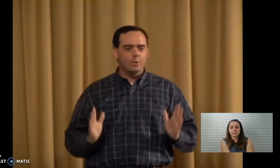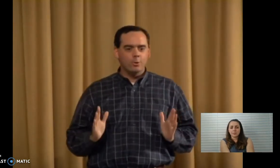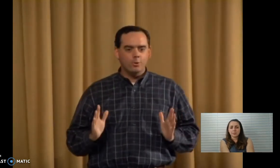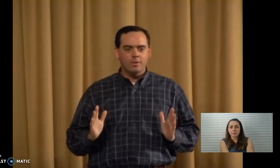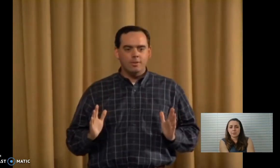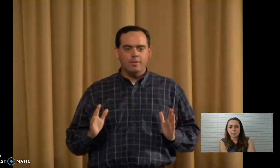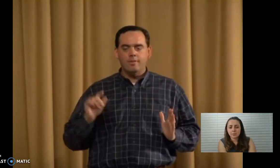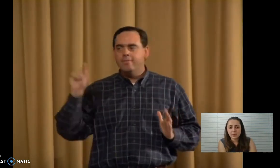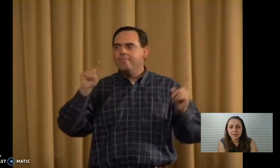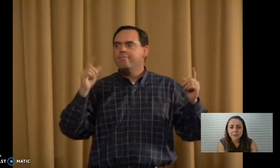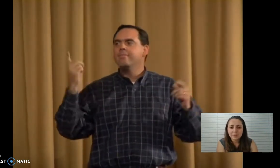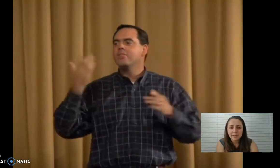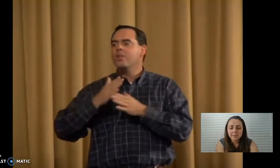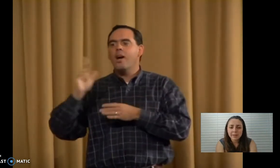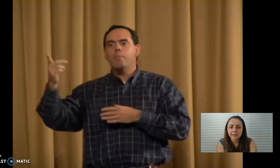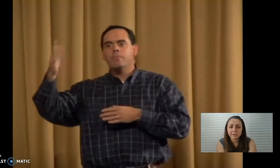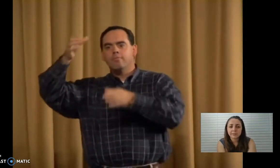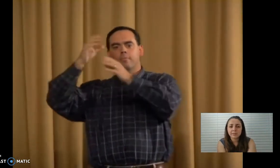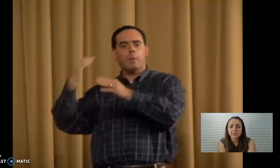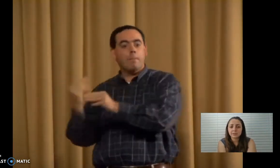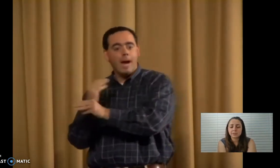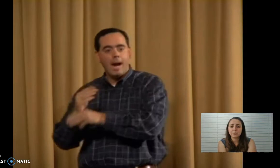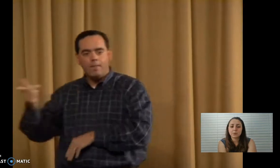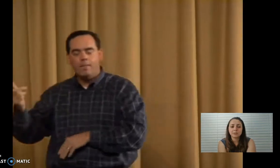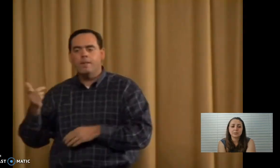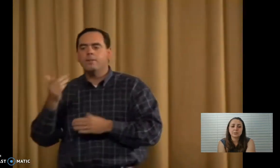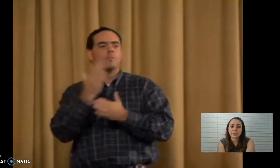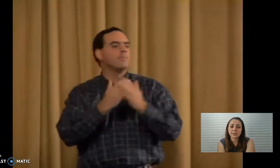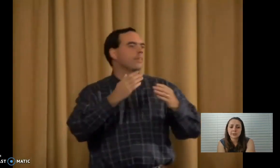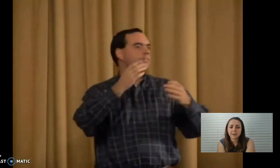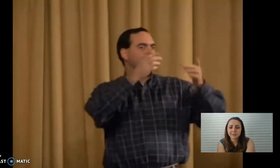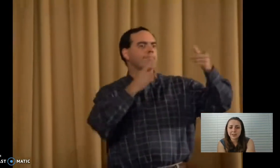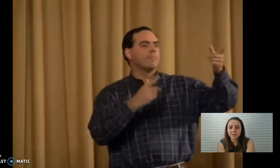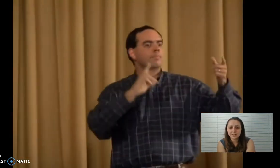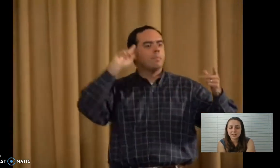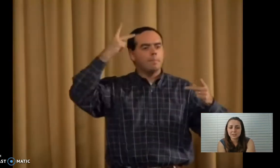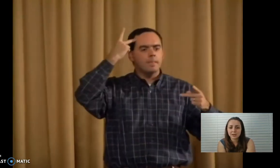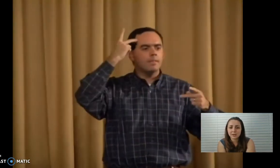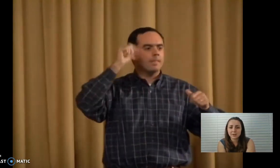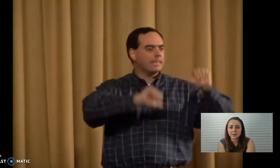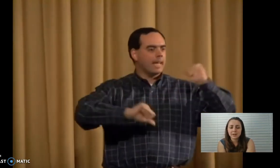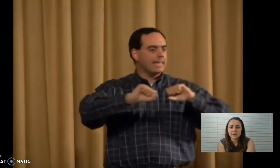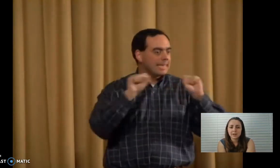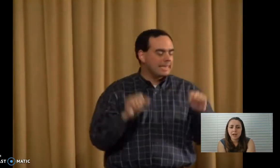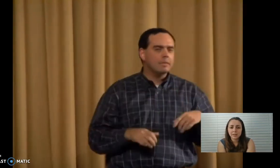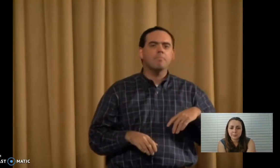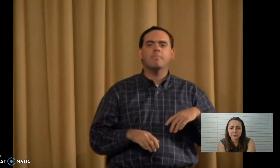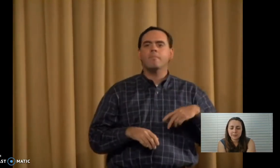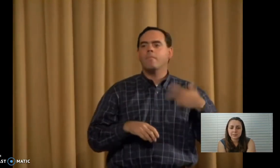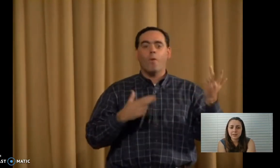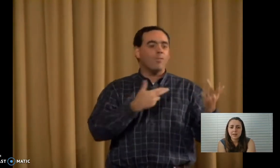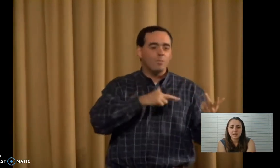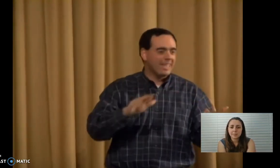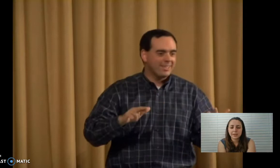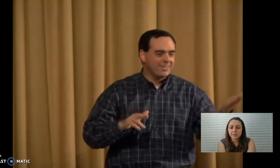Now, we can really take advantage of the teachers who want to share their information and share their knowledge with